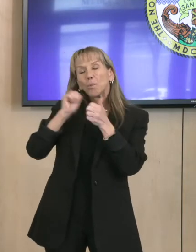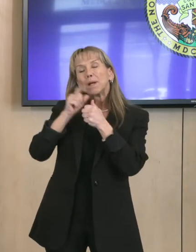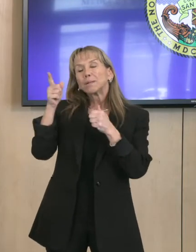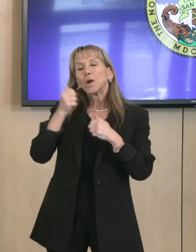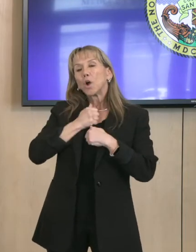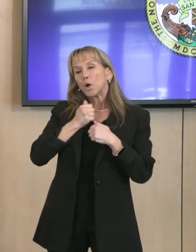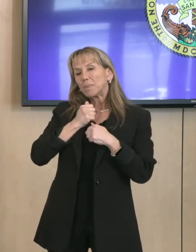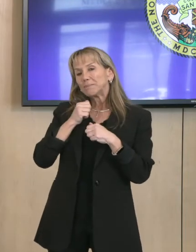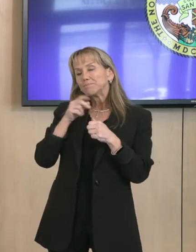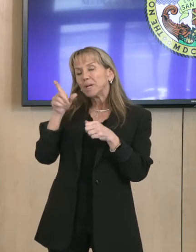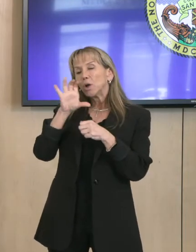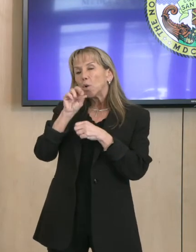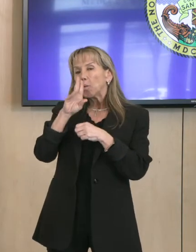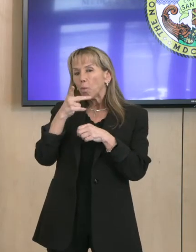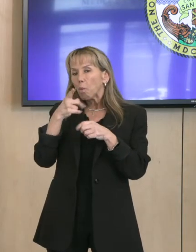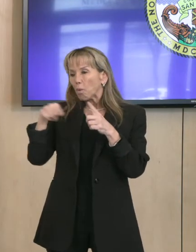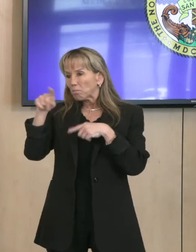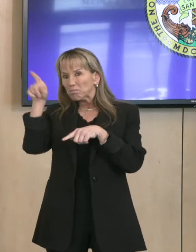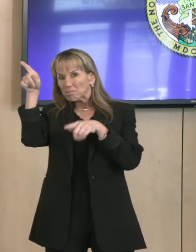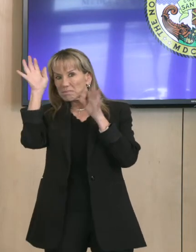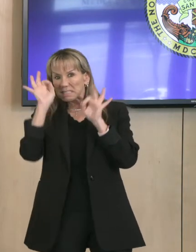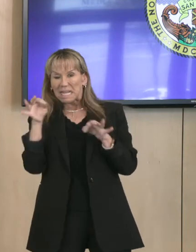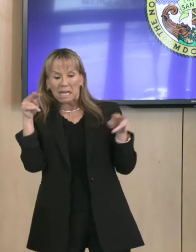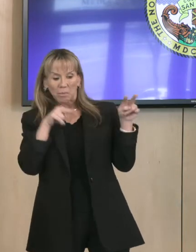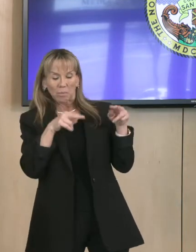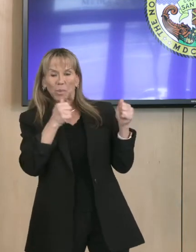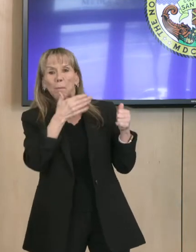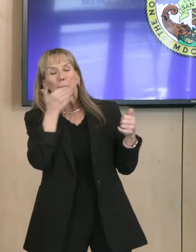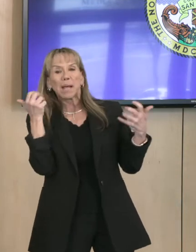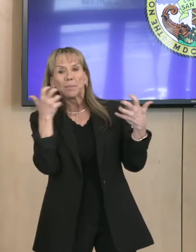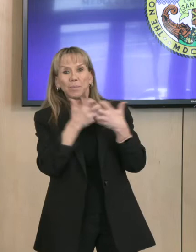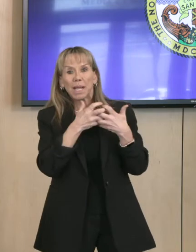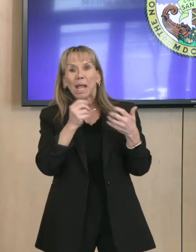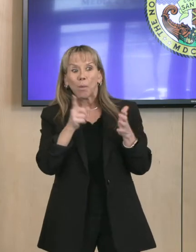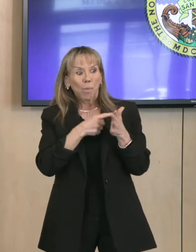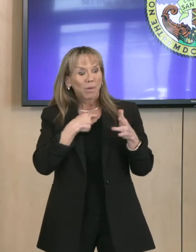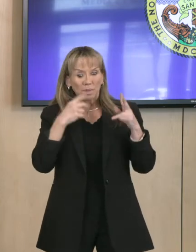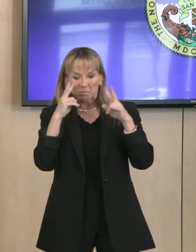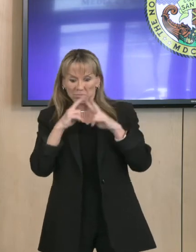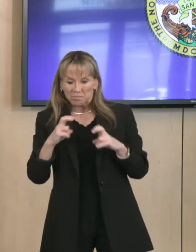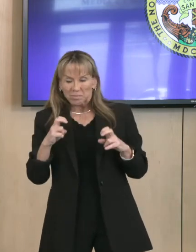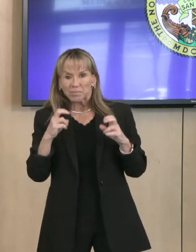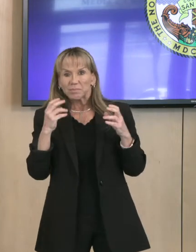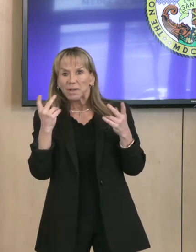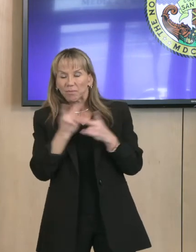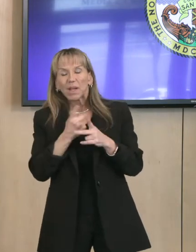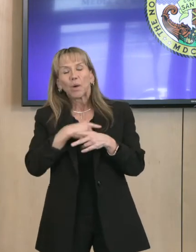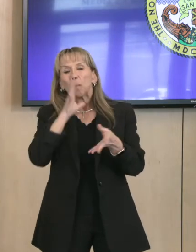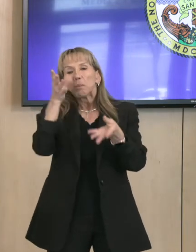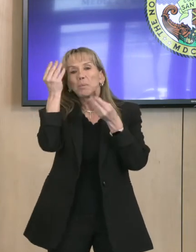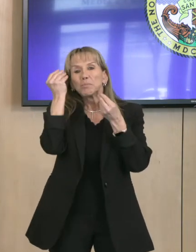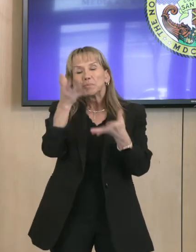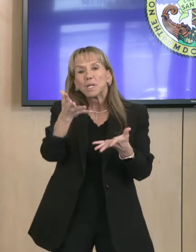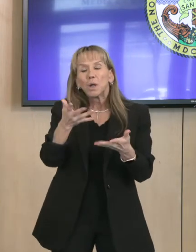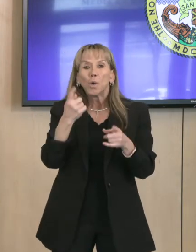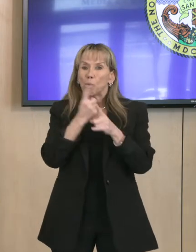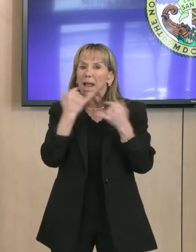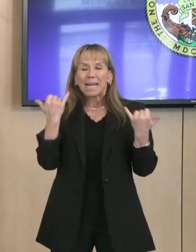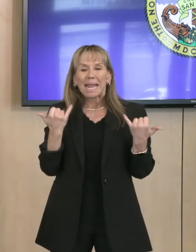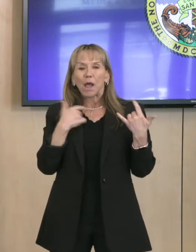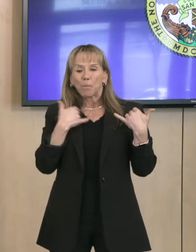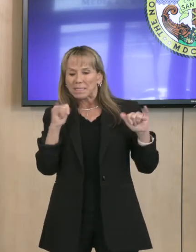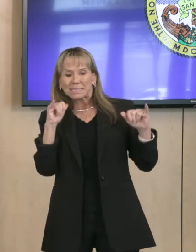suitable. And when we get to the point that we're ready to begin to move forward, we will share the information with where that is. But at this point, it's all